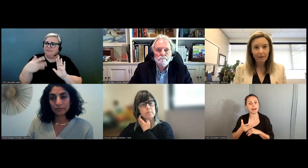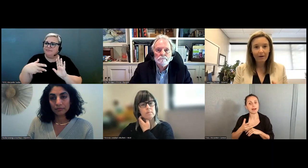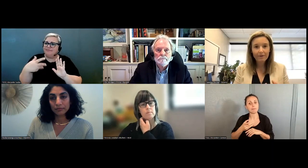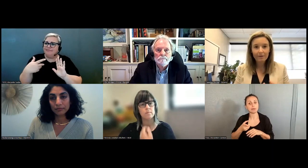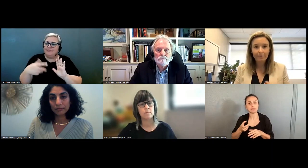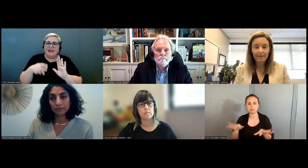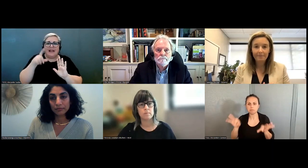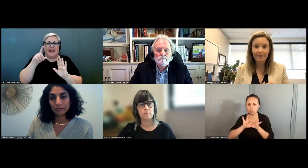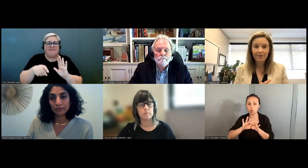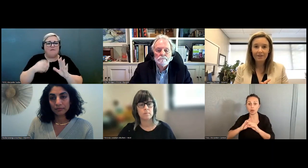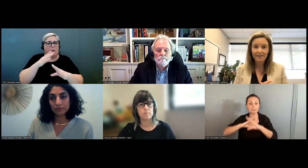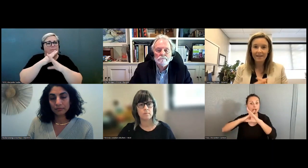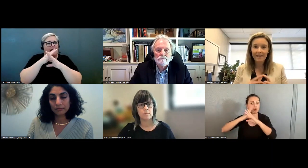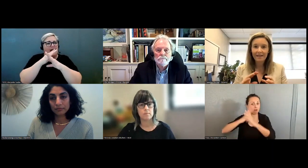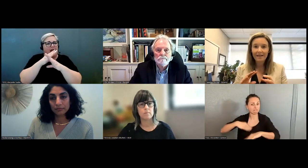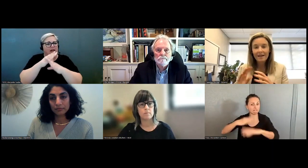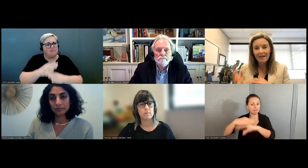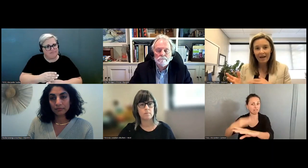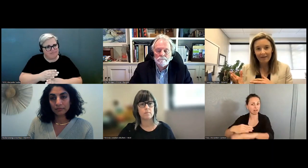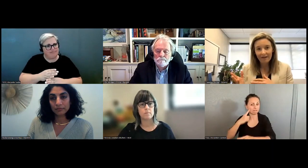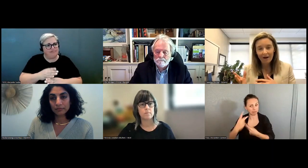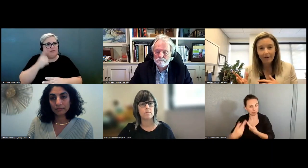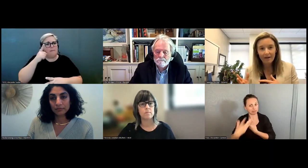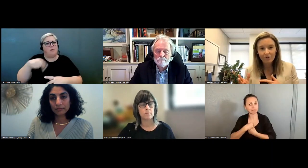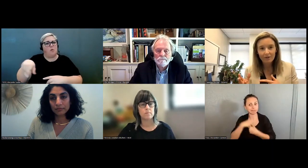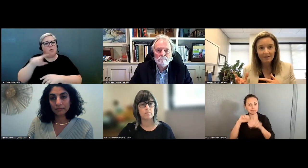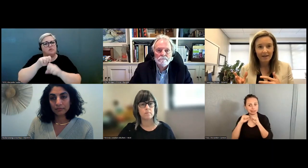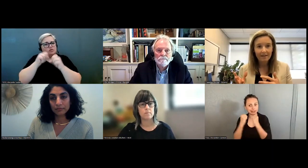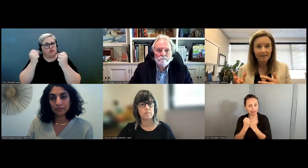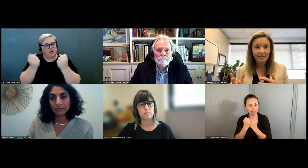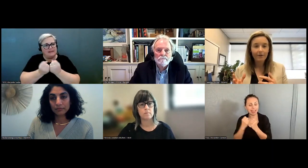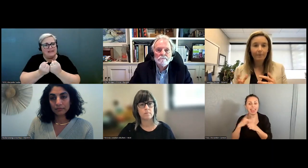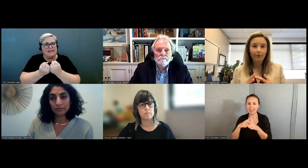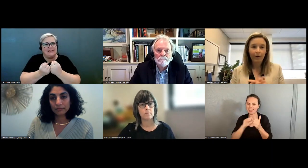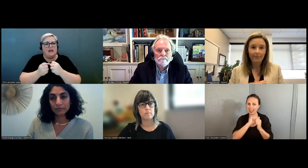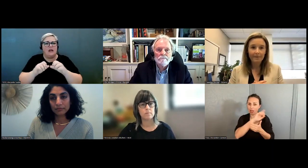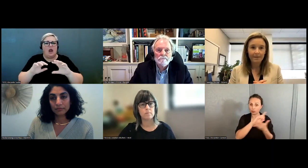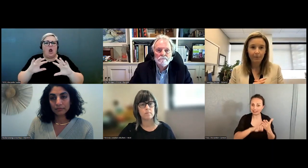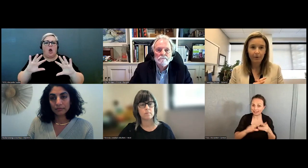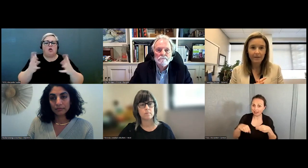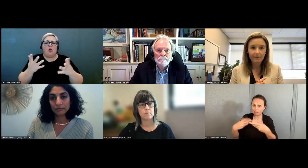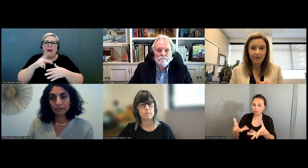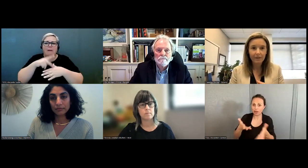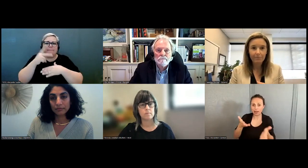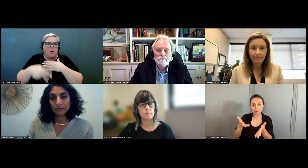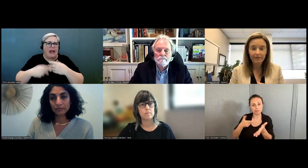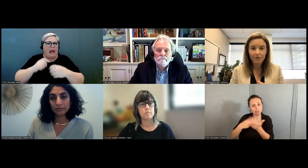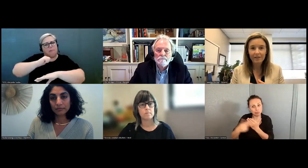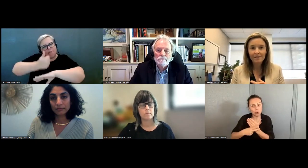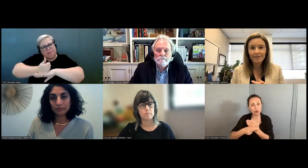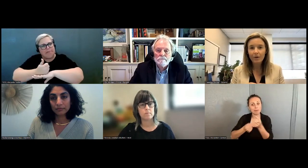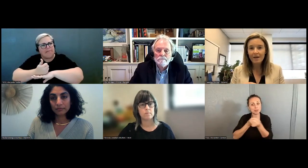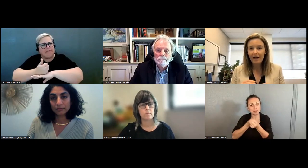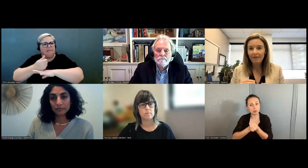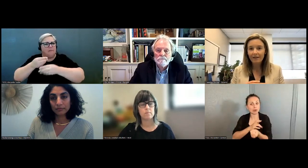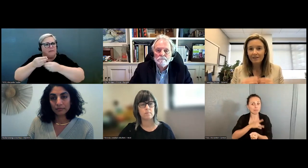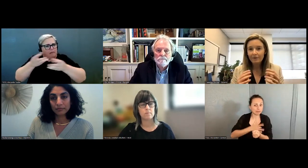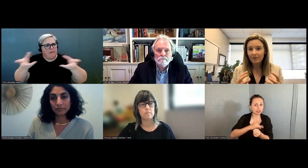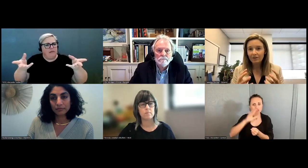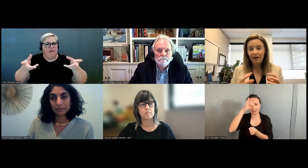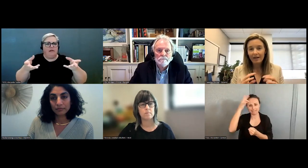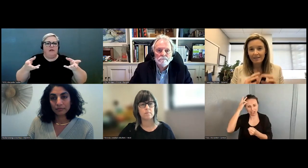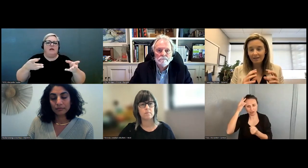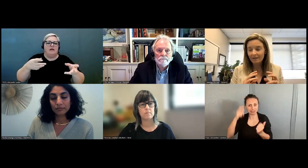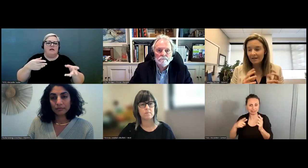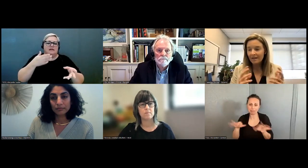need to reduce barriers to participation in society, and then how we actually design and deliver programs and supports federally and provincially. So I think it's